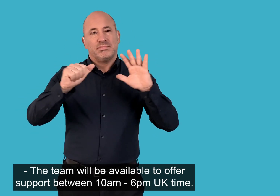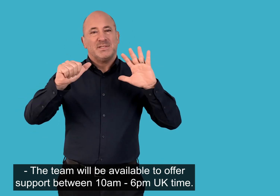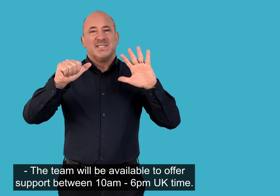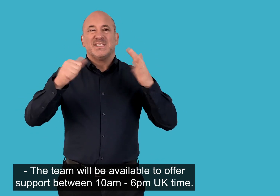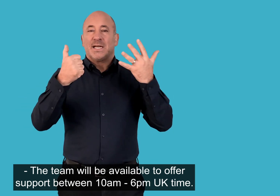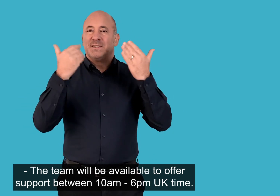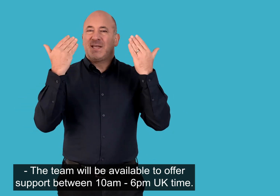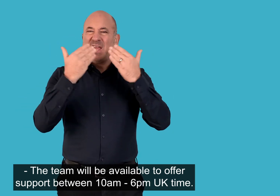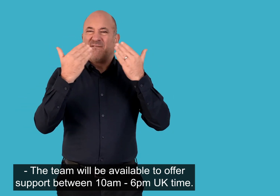time.